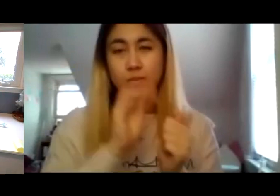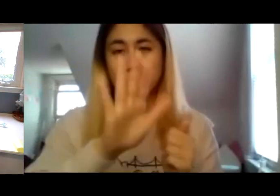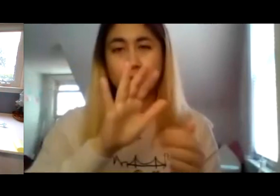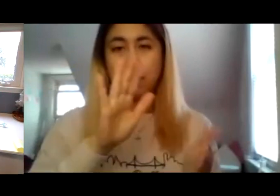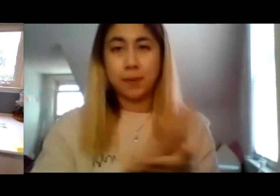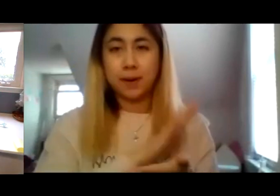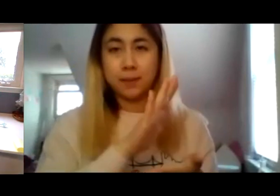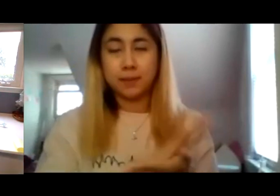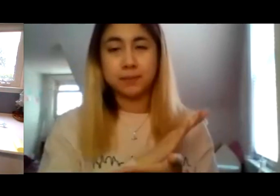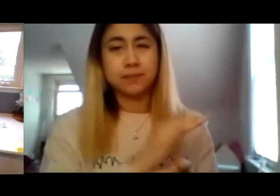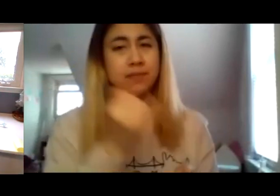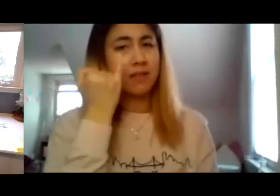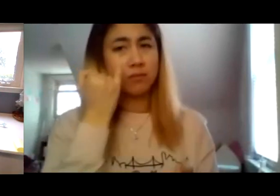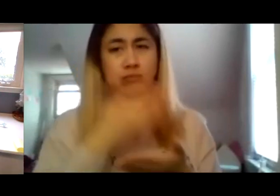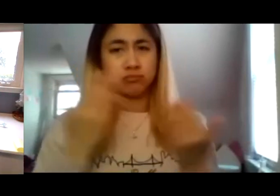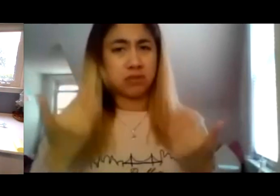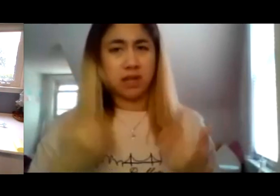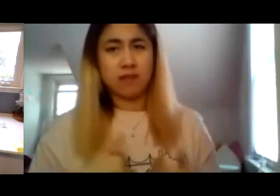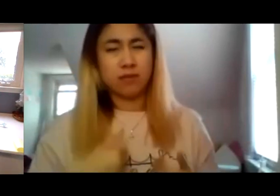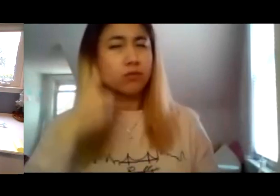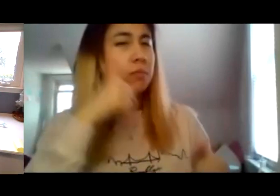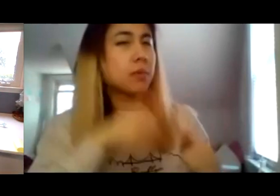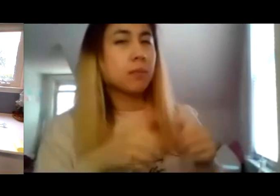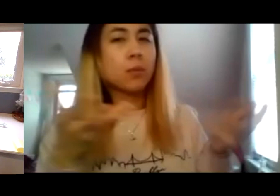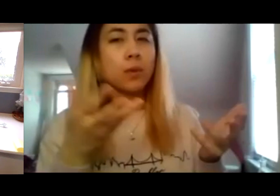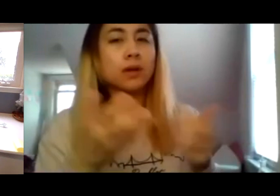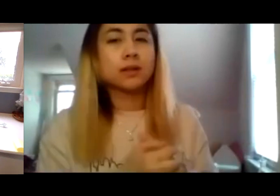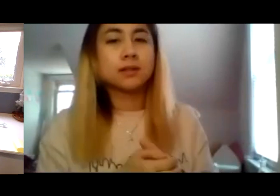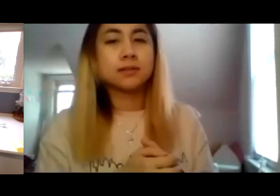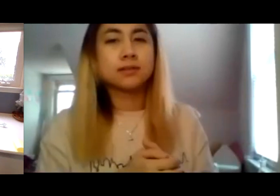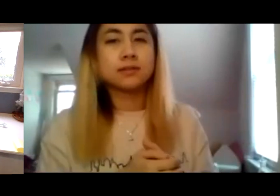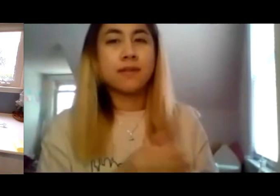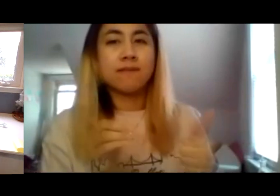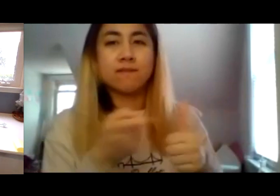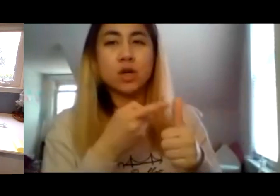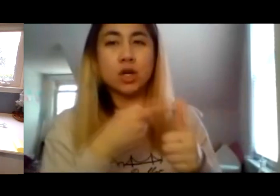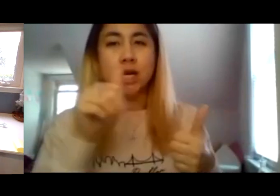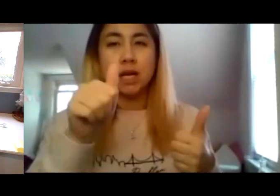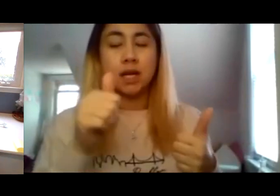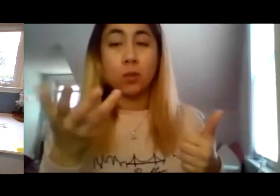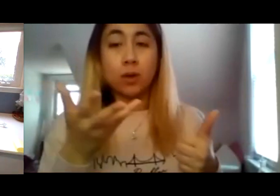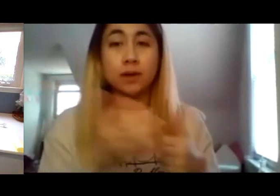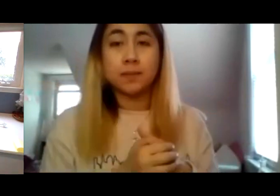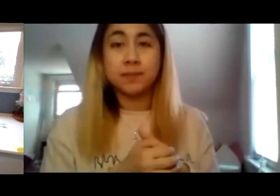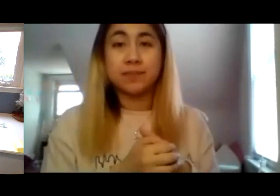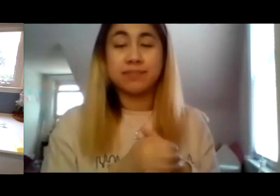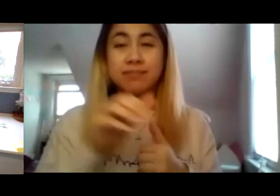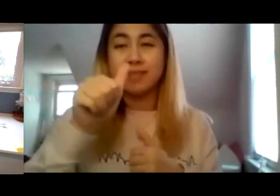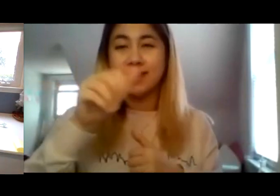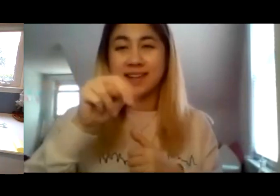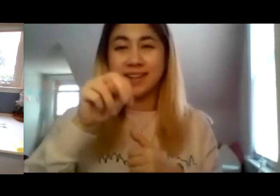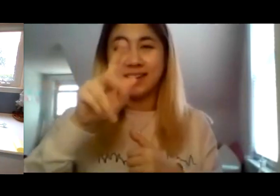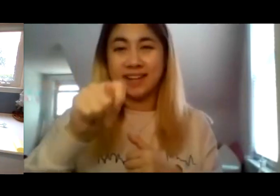you don't have your paper, does anyone remember our first one for A was our